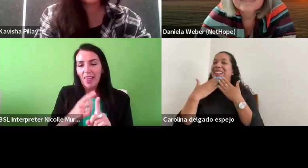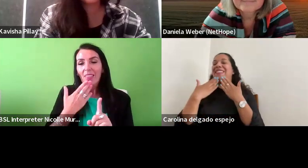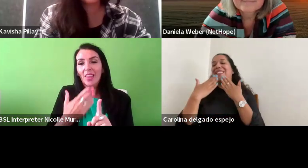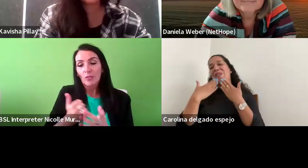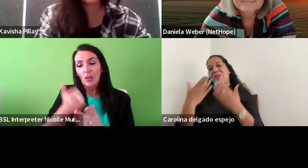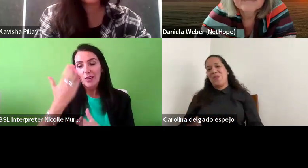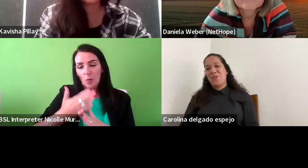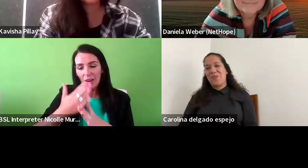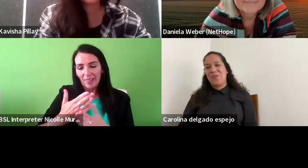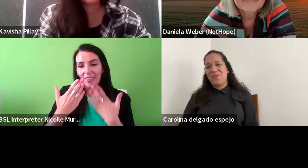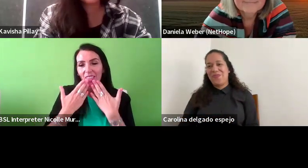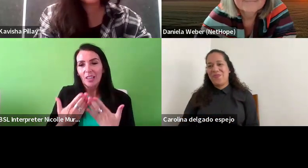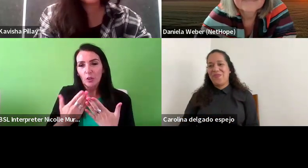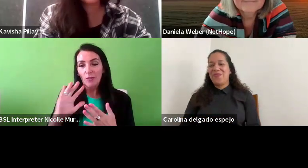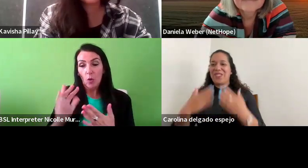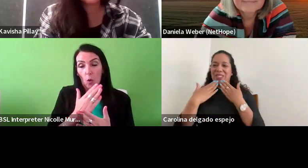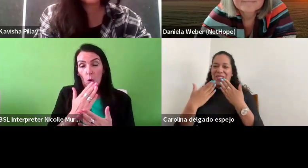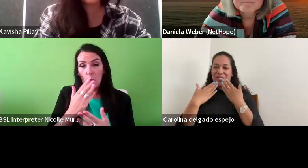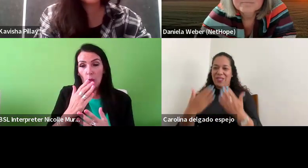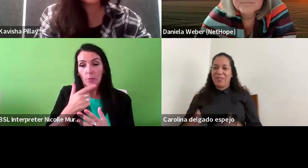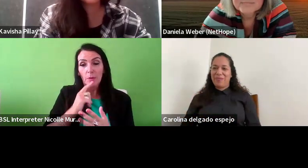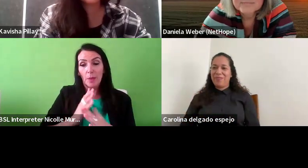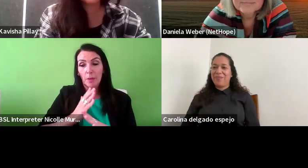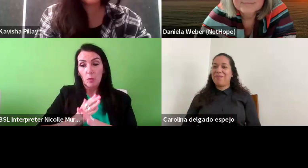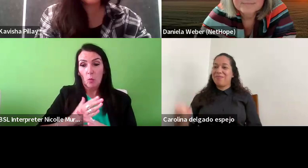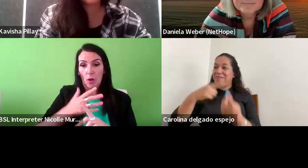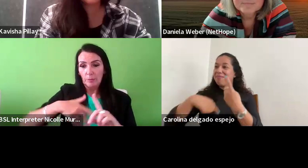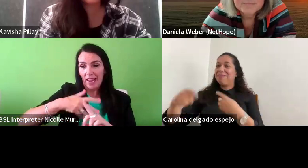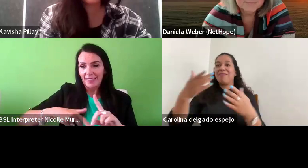great work. And thank you for all those who have worked behind